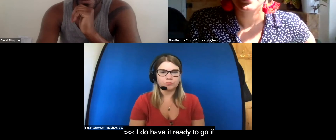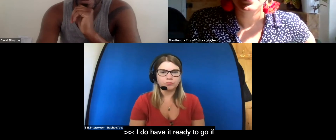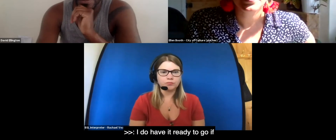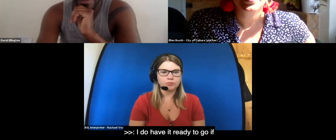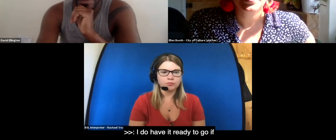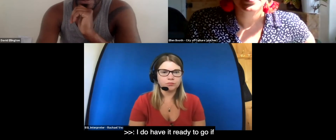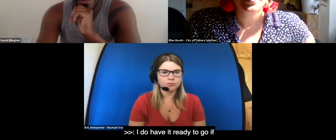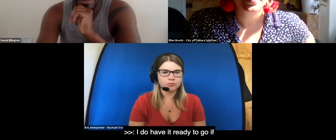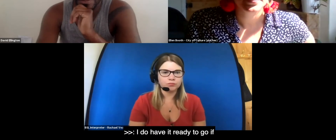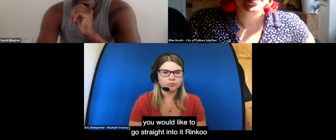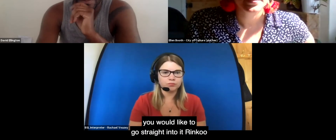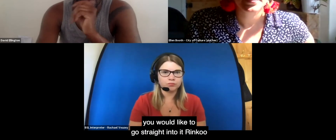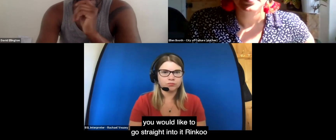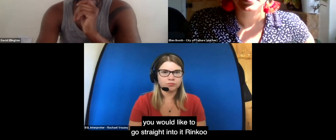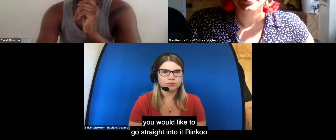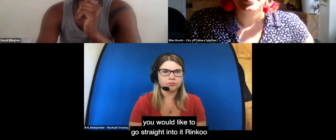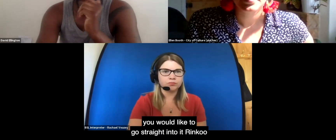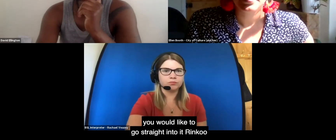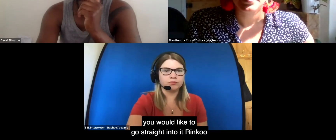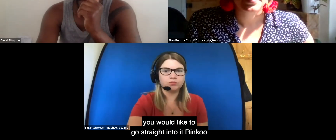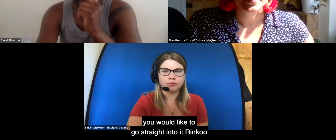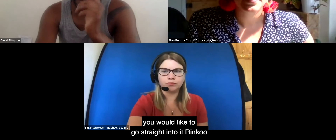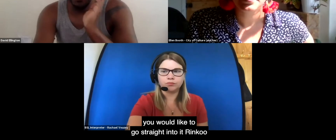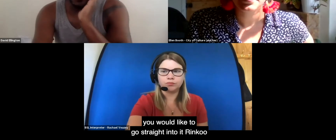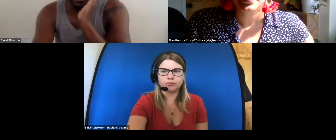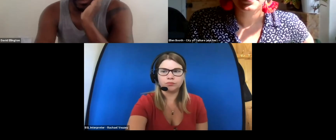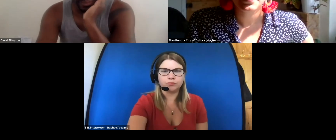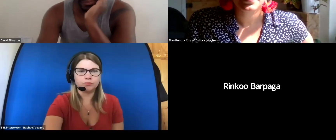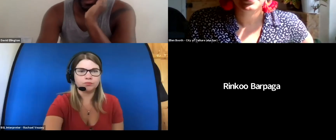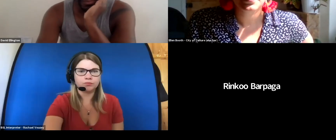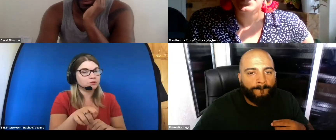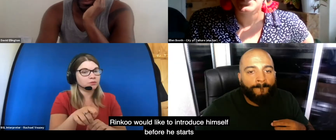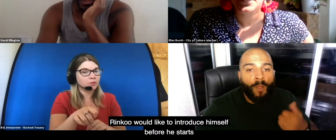I do have it ready to go if you'd like me to go straight into it, Rinku.